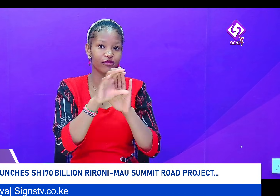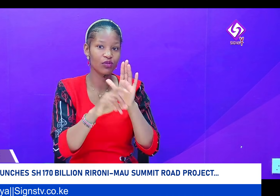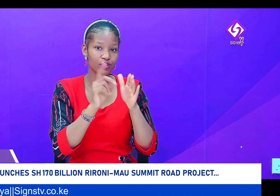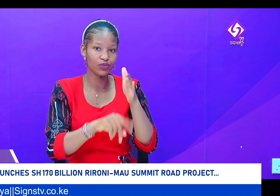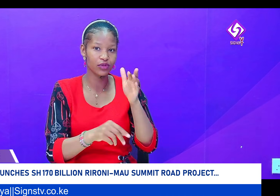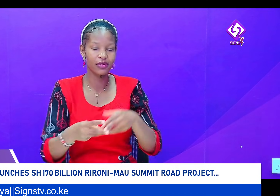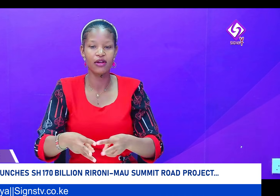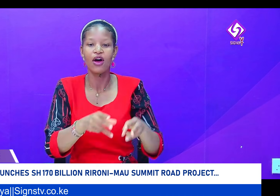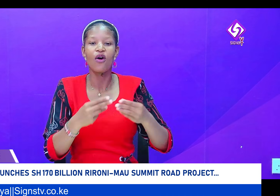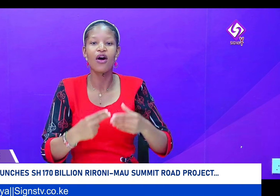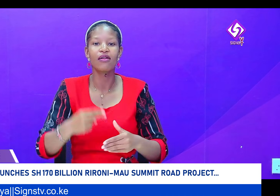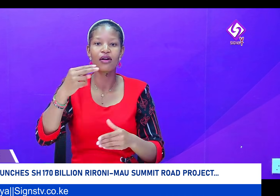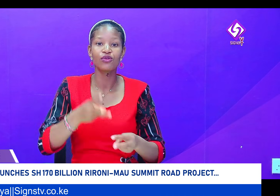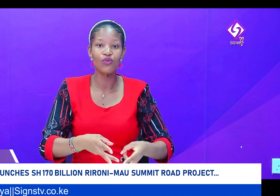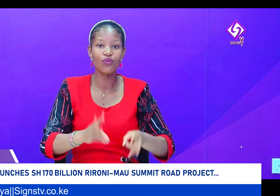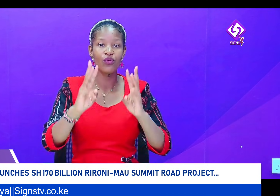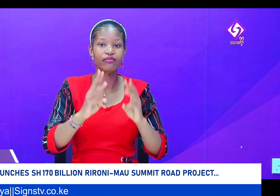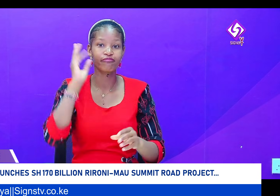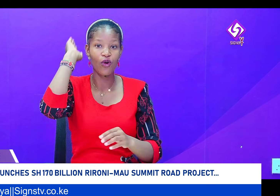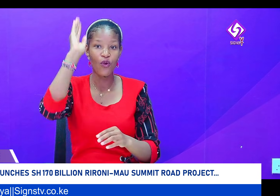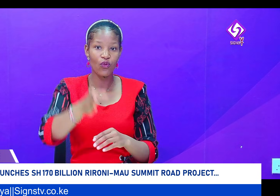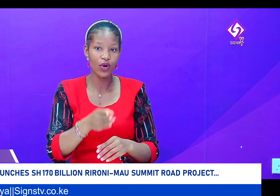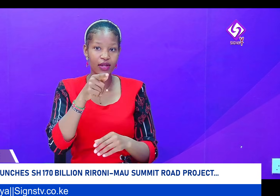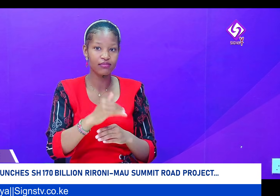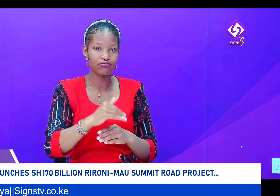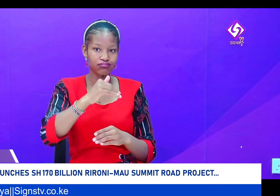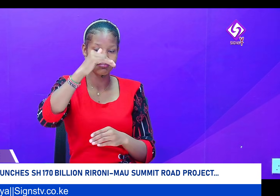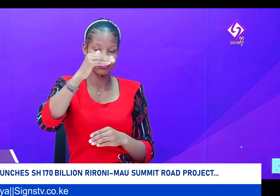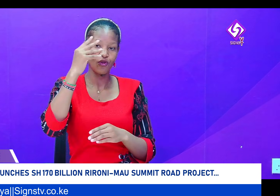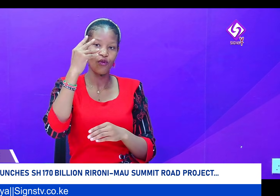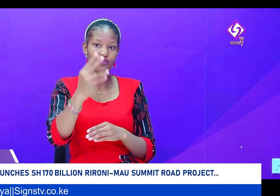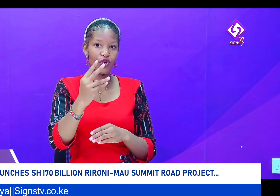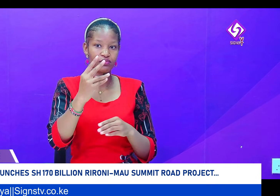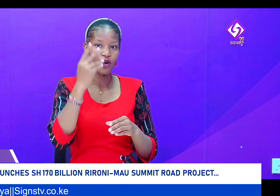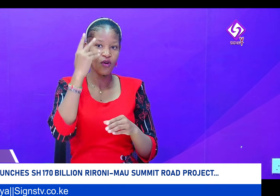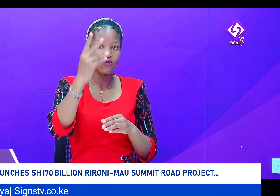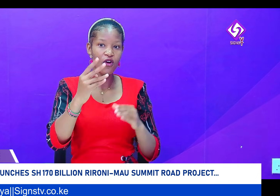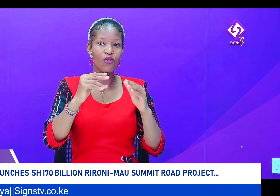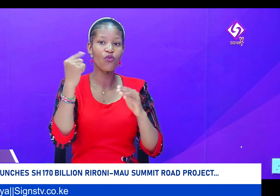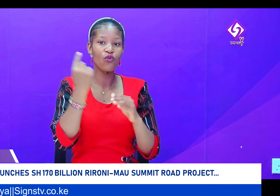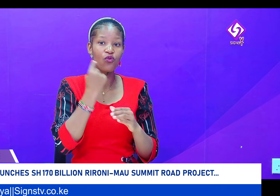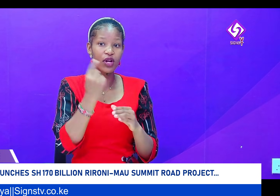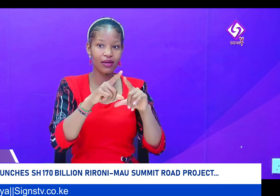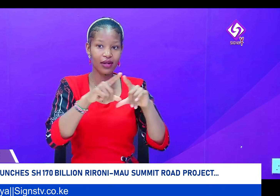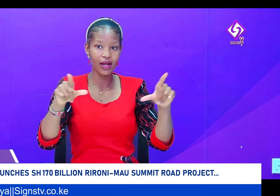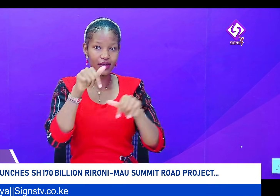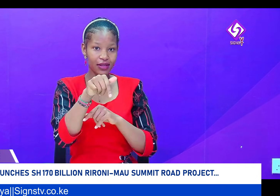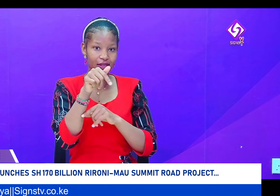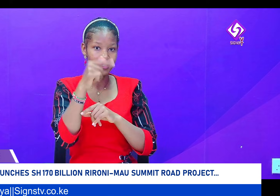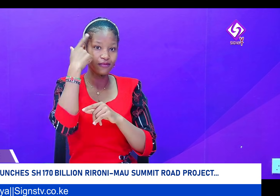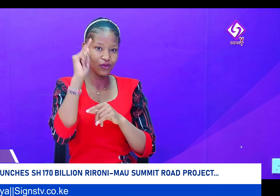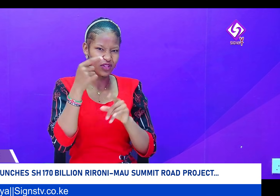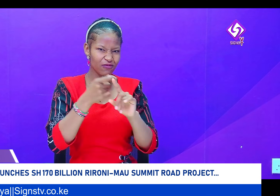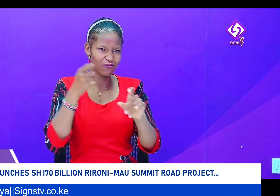Once completed, the highway will feature a 4-lane dual carriage from Rironi to Naivasha